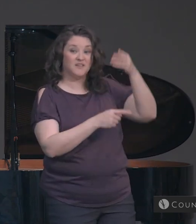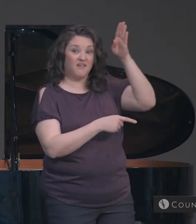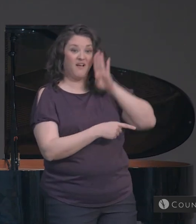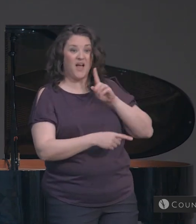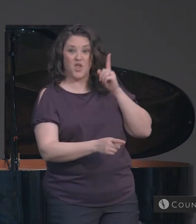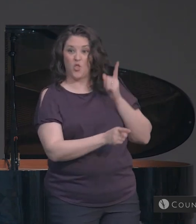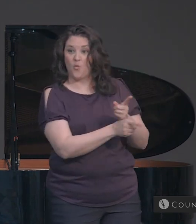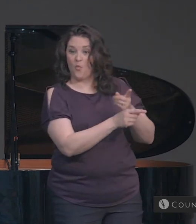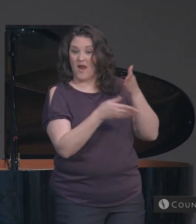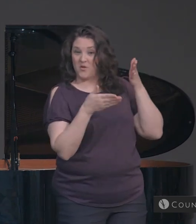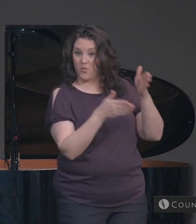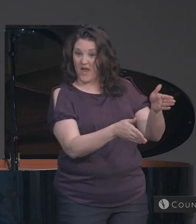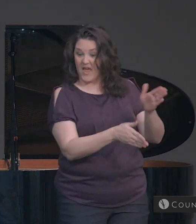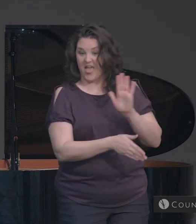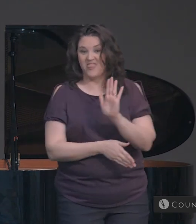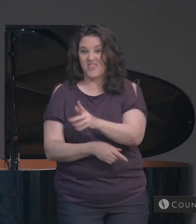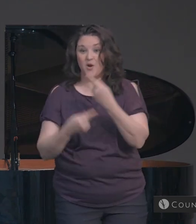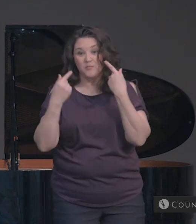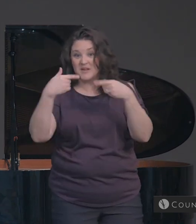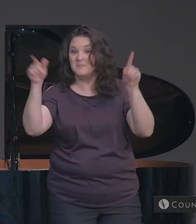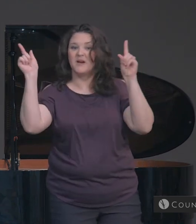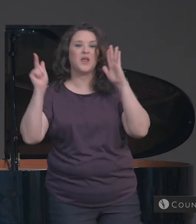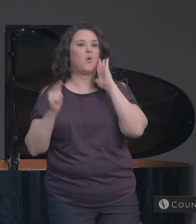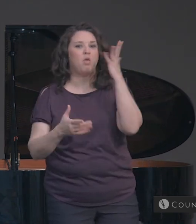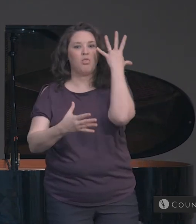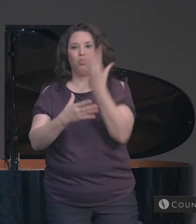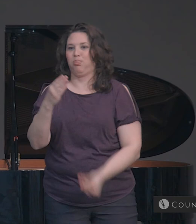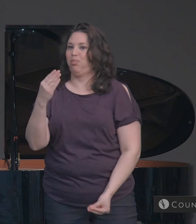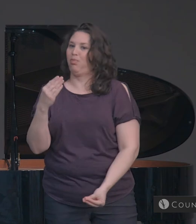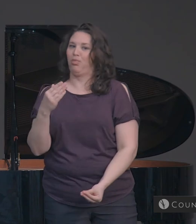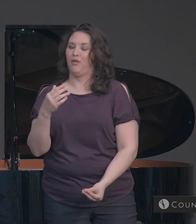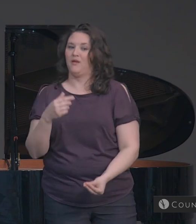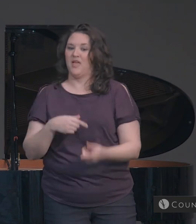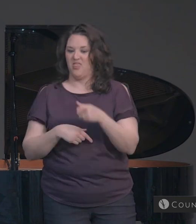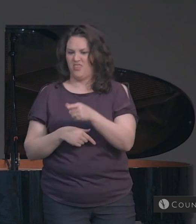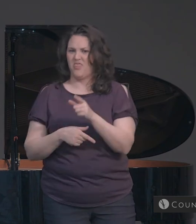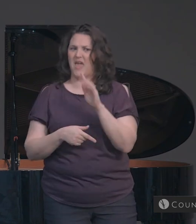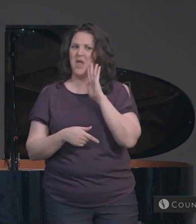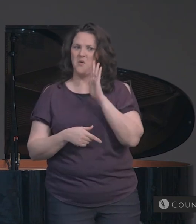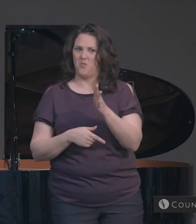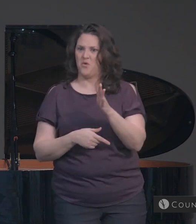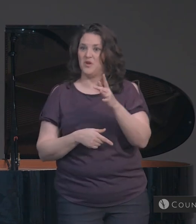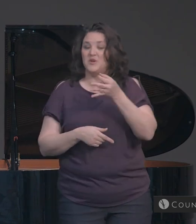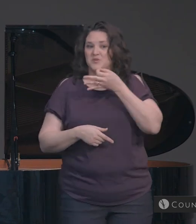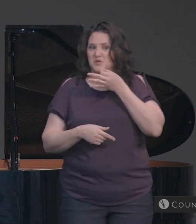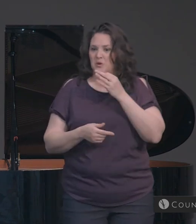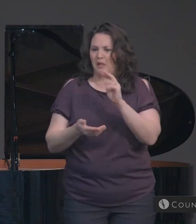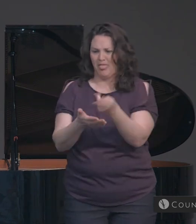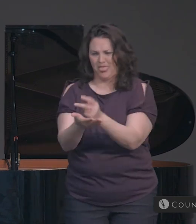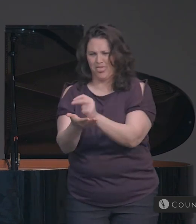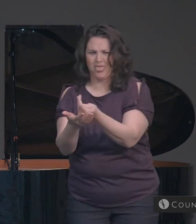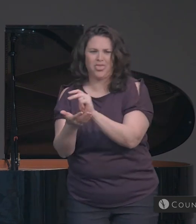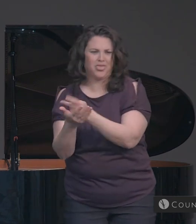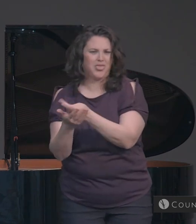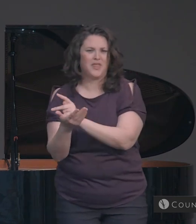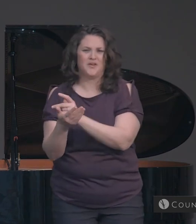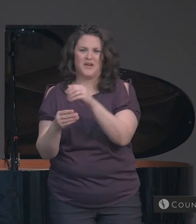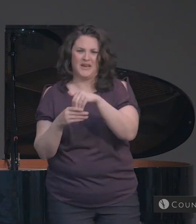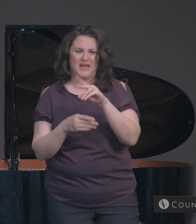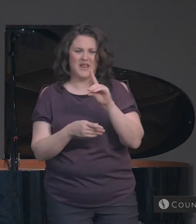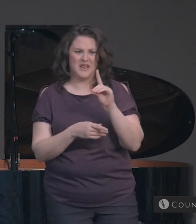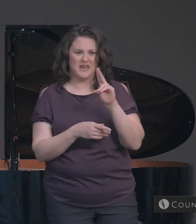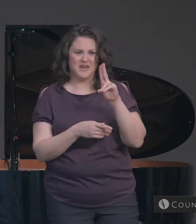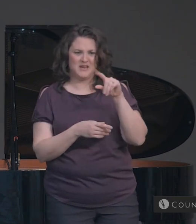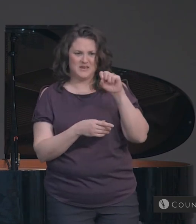correctly, their prosperity would be going away and they would be rolling themselves in dust, mourning